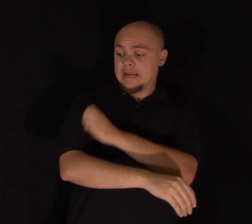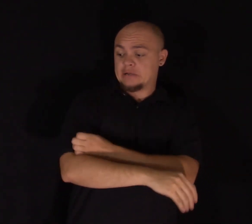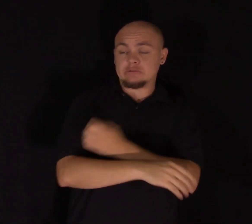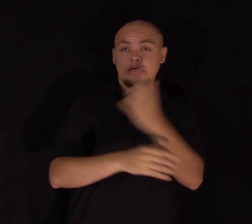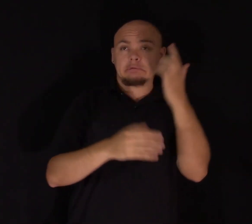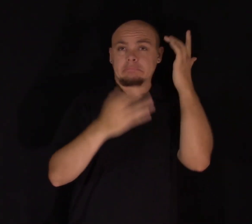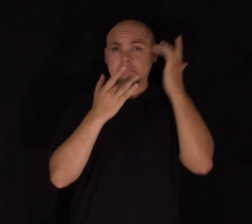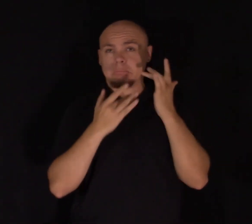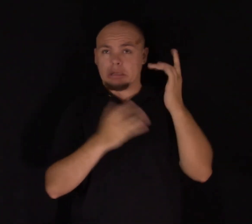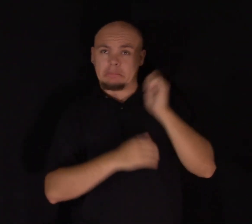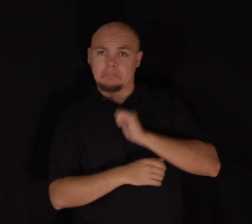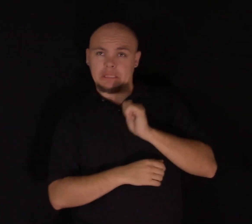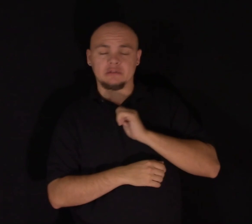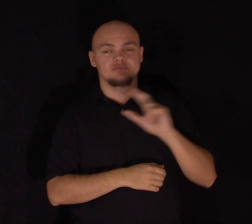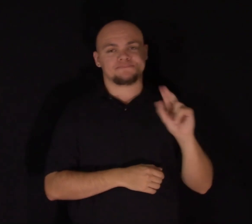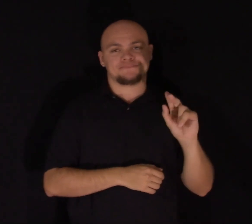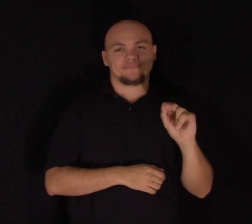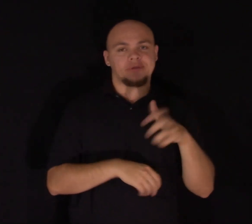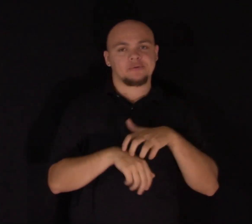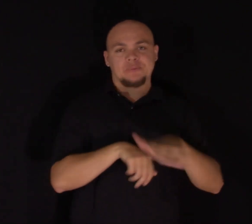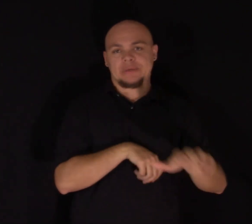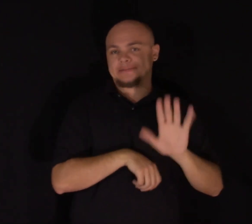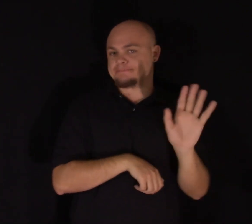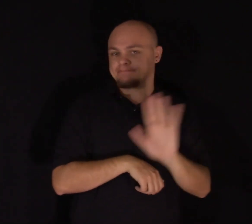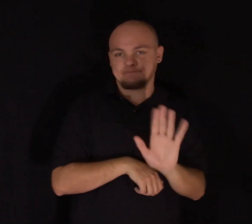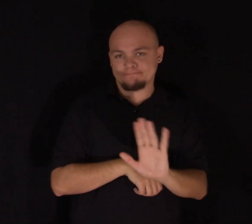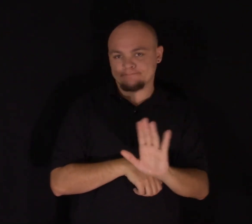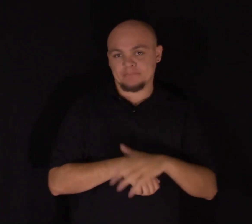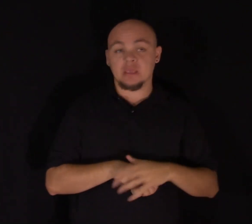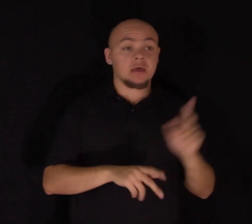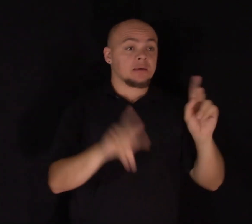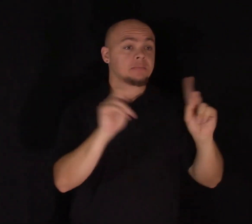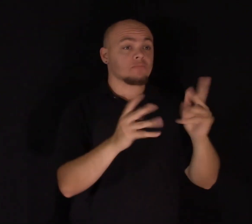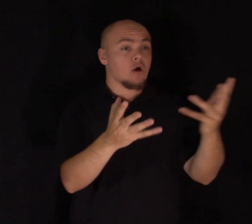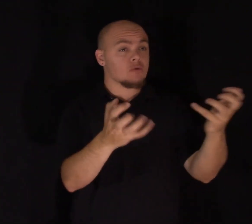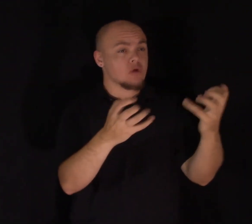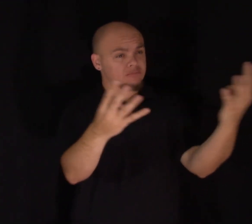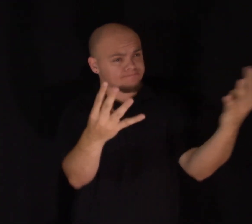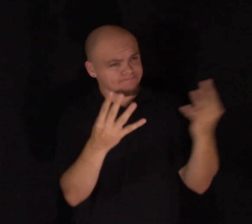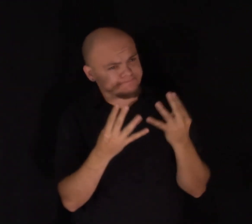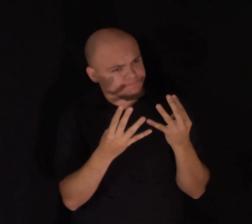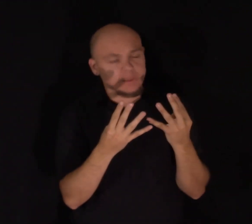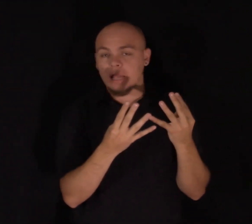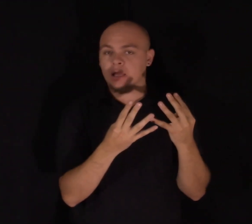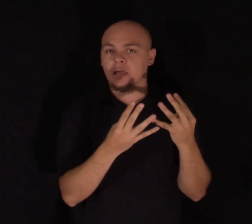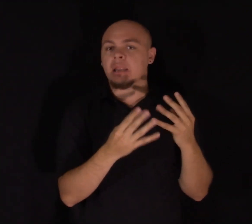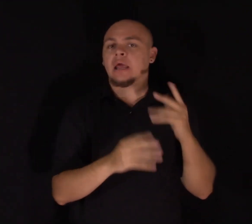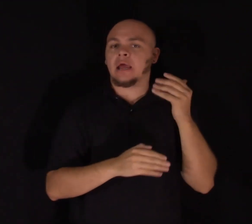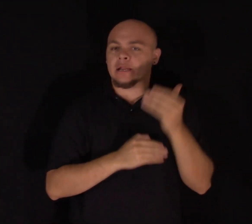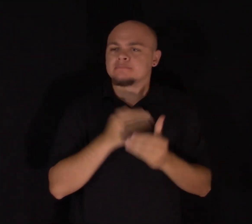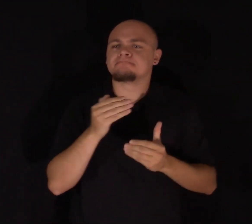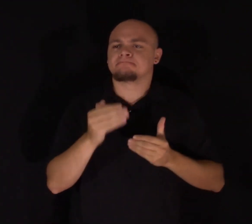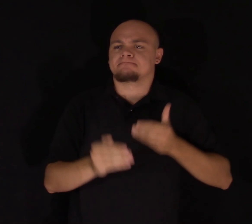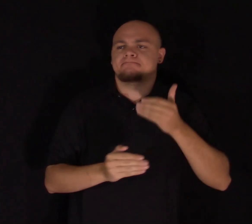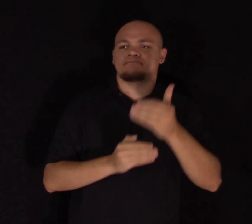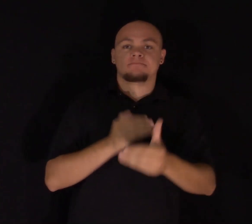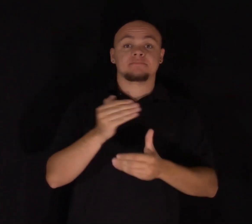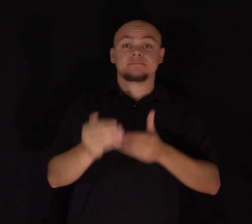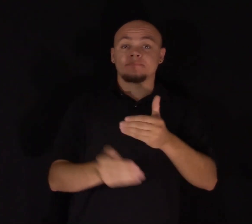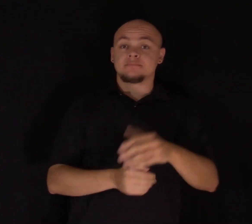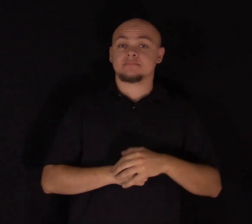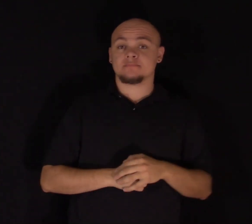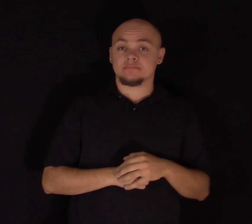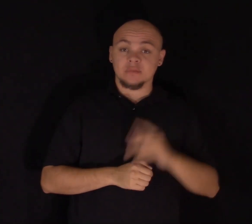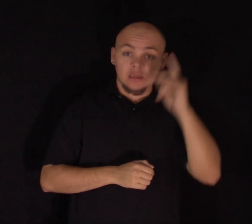for myself. I surround myself with people that I want to be with, and I keep moving forward. So with